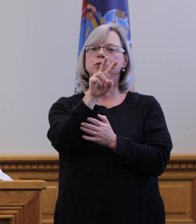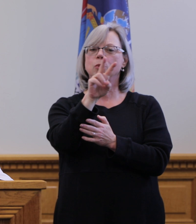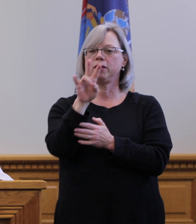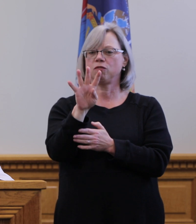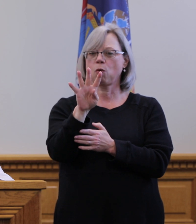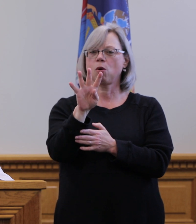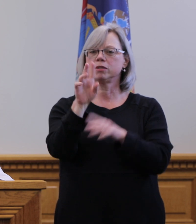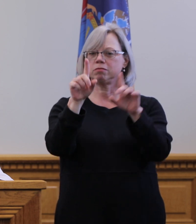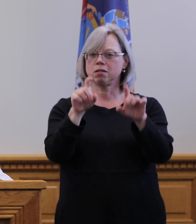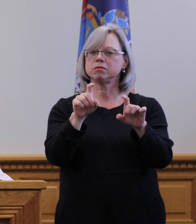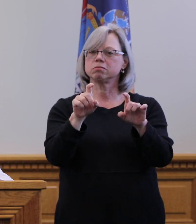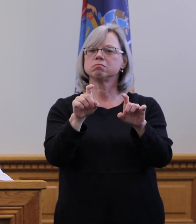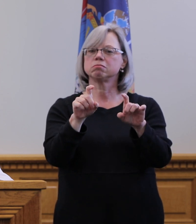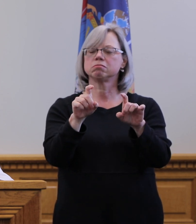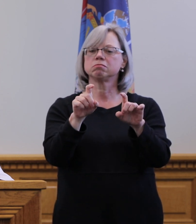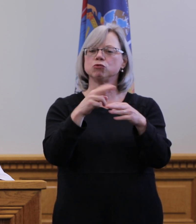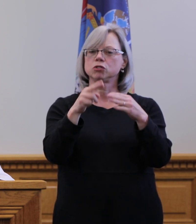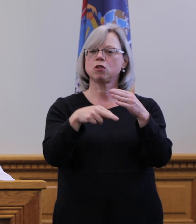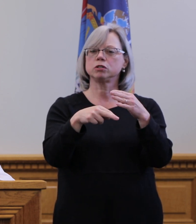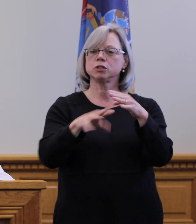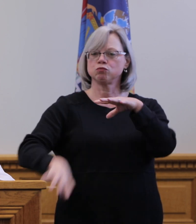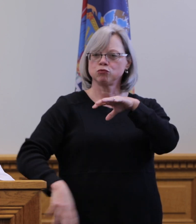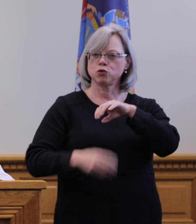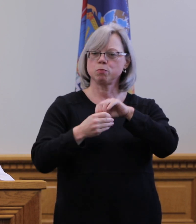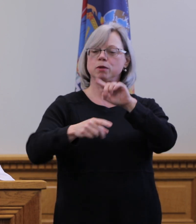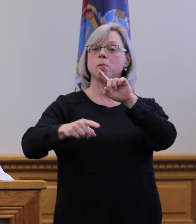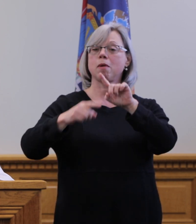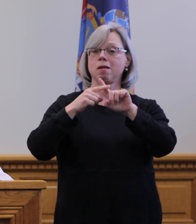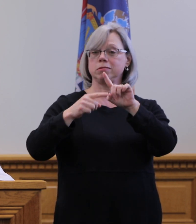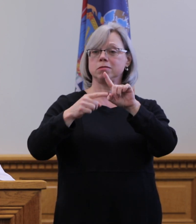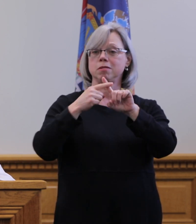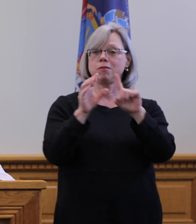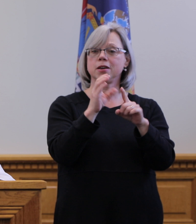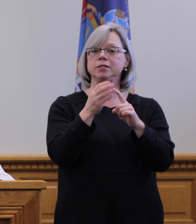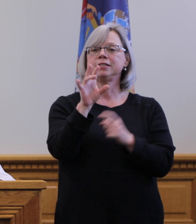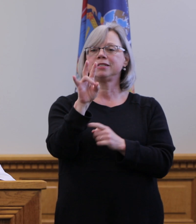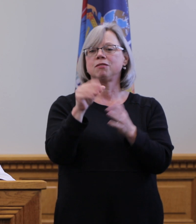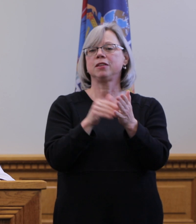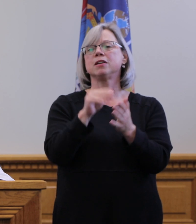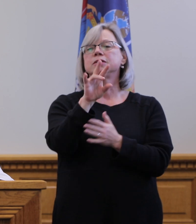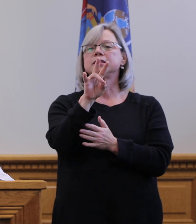203,924 test results. Cumulative positive cases,